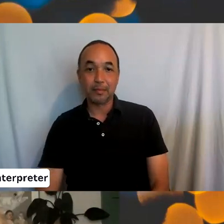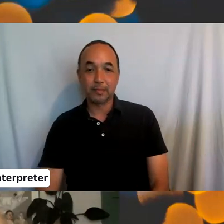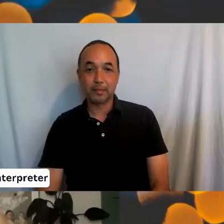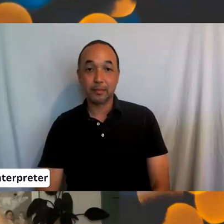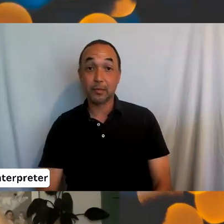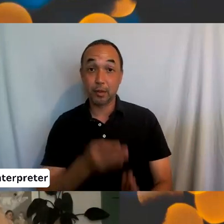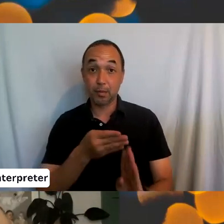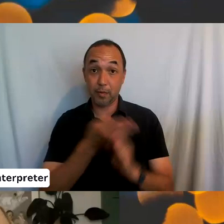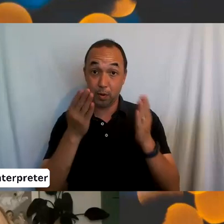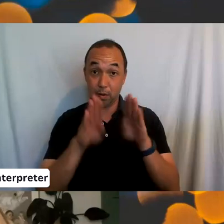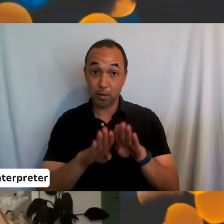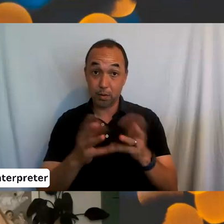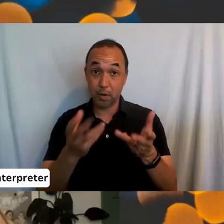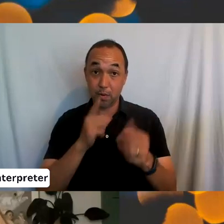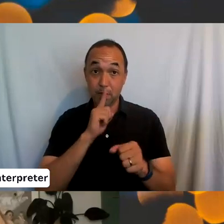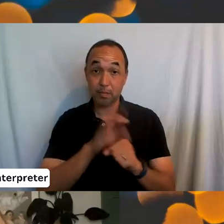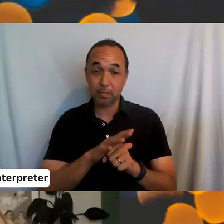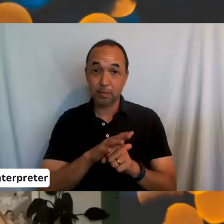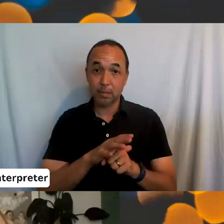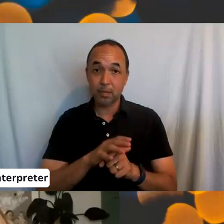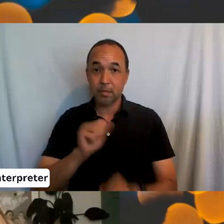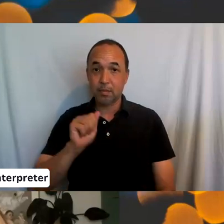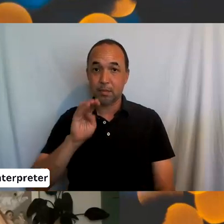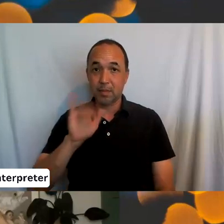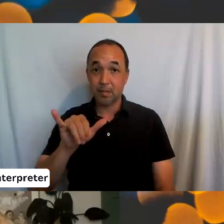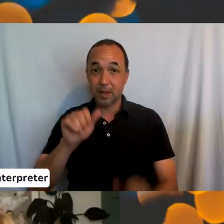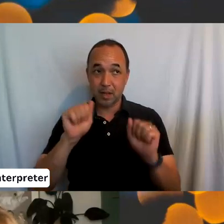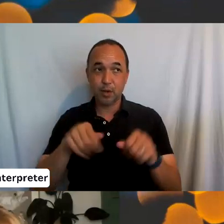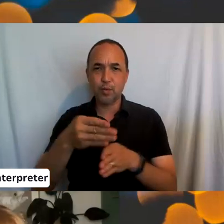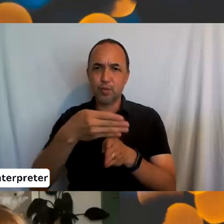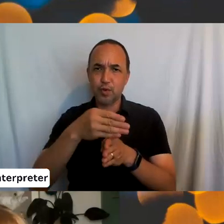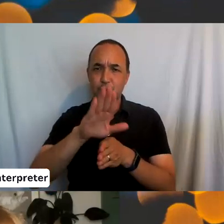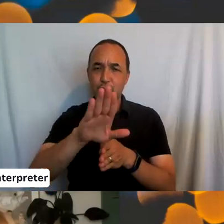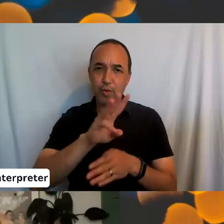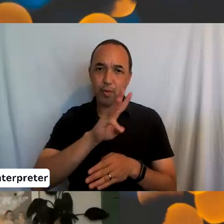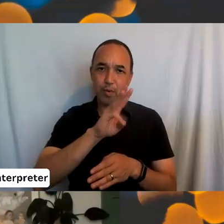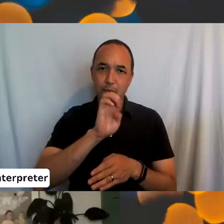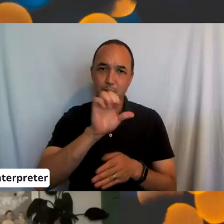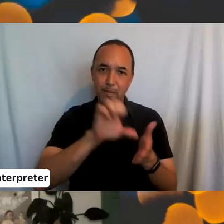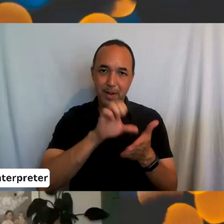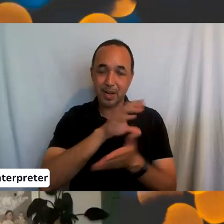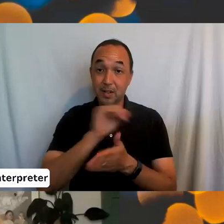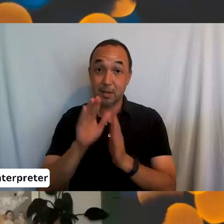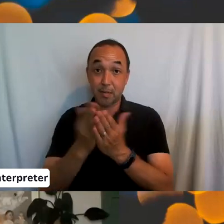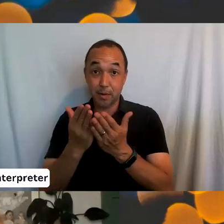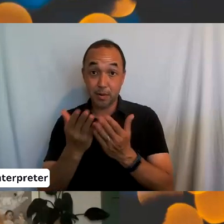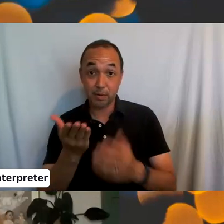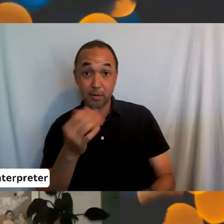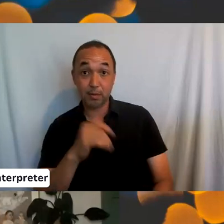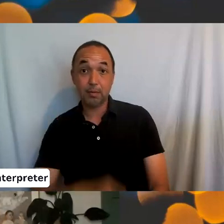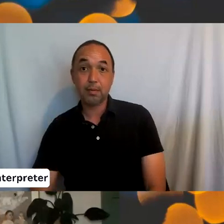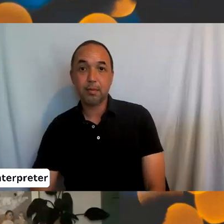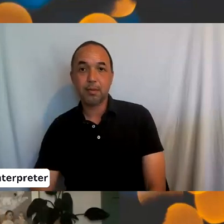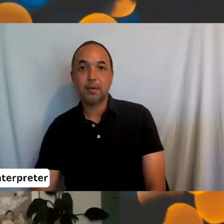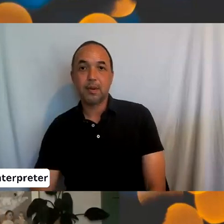close out here, I just want to make sure, Amy, if you can just share your website and also about your book. We've been talking about your book a little in chat, but yeah.